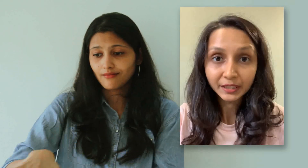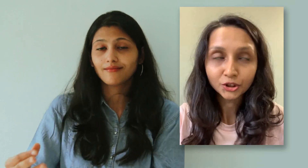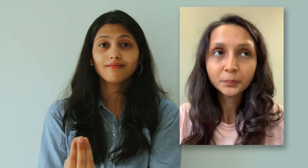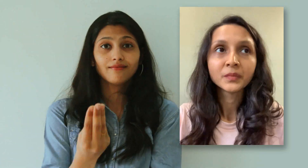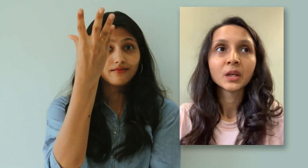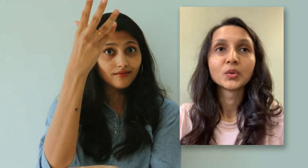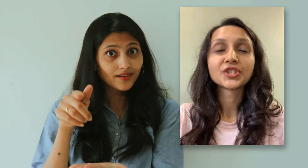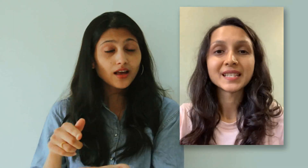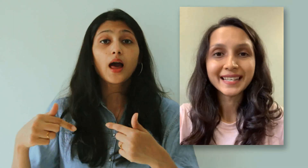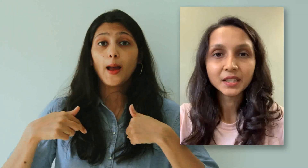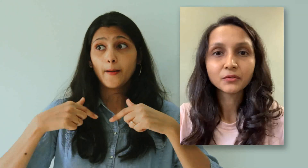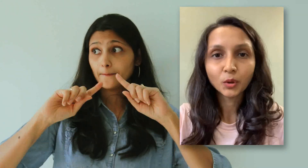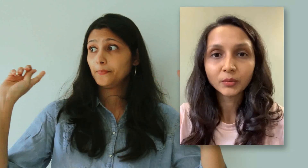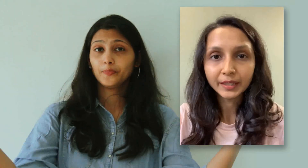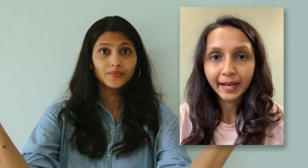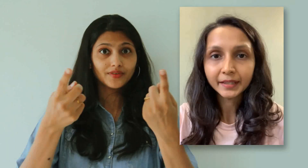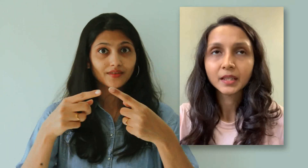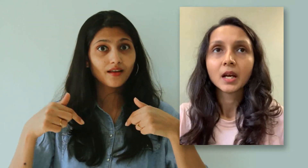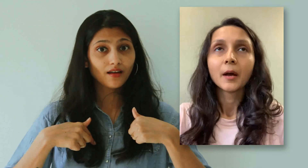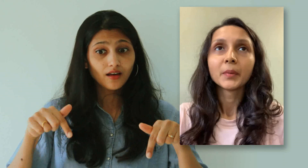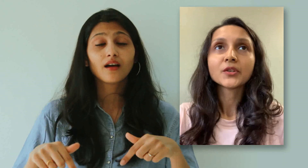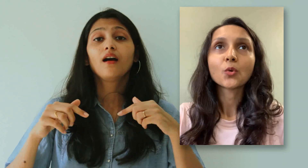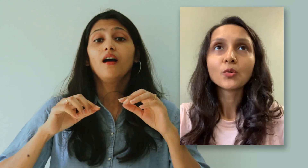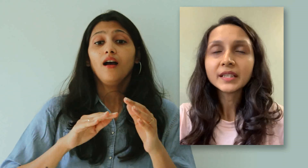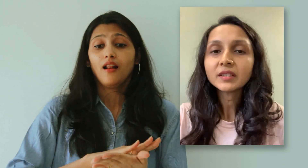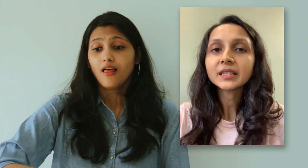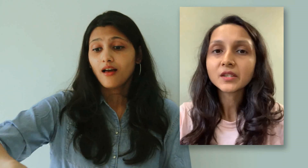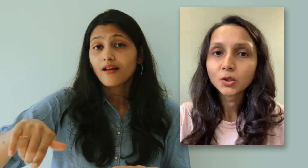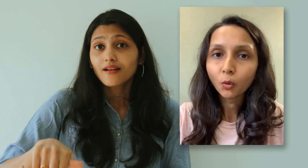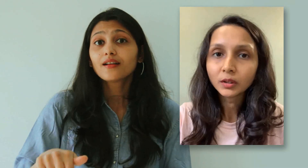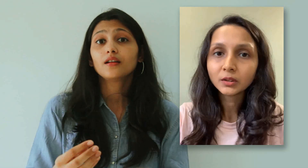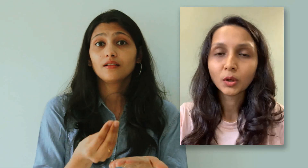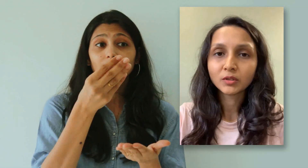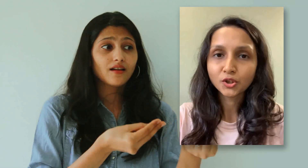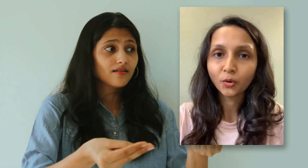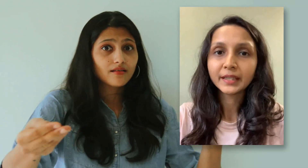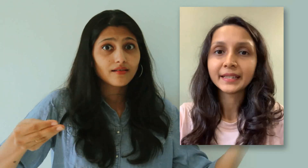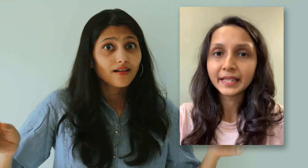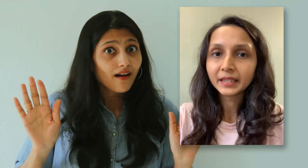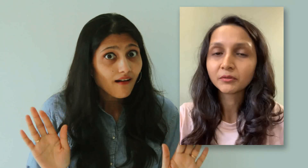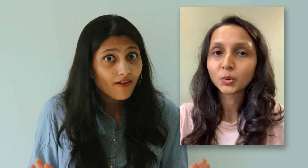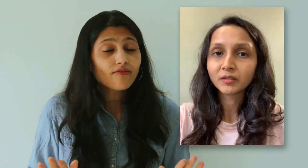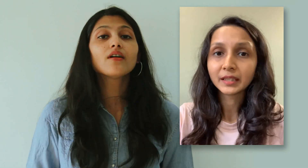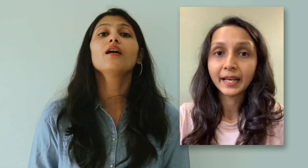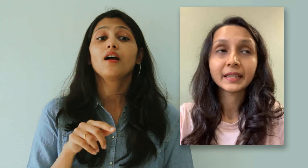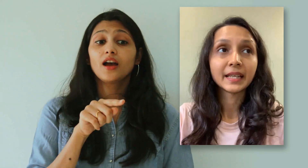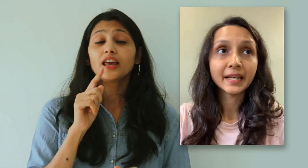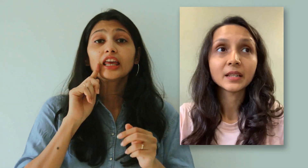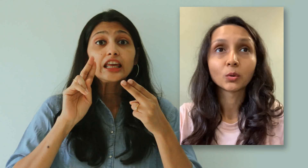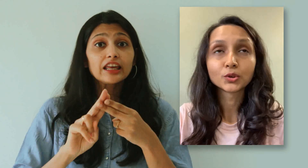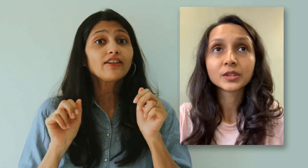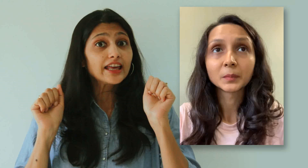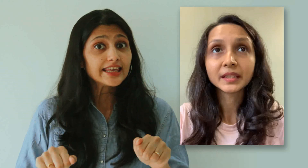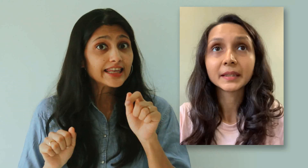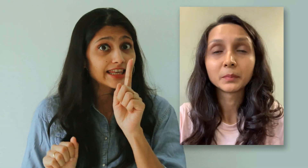our region, which is native to our land? Because only when it is local to our soil and native to our land